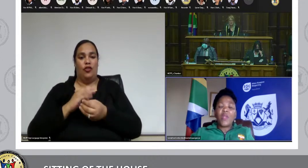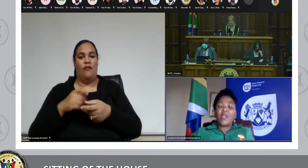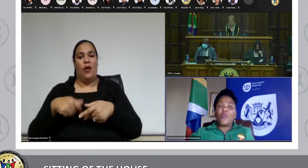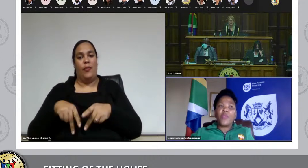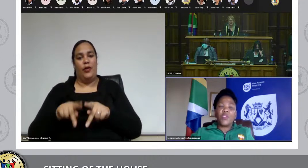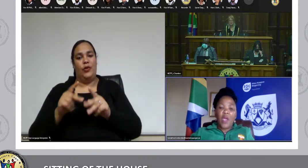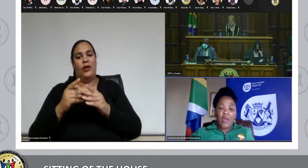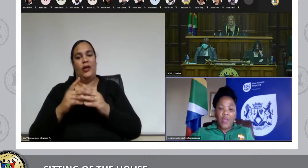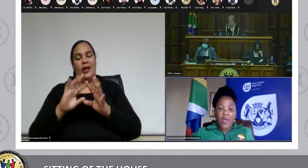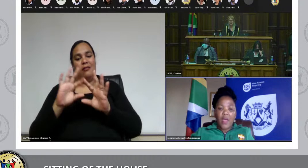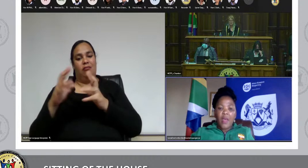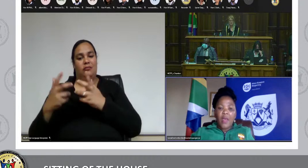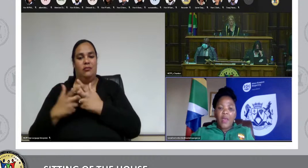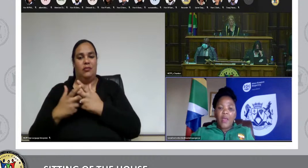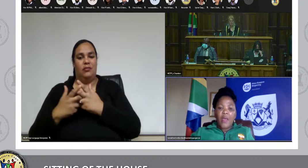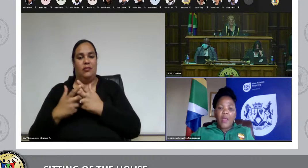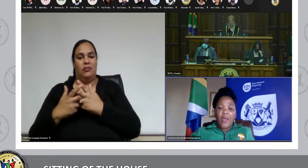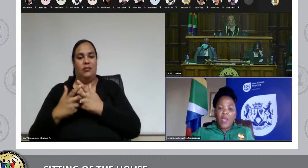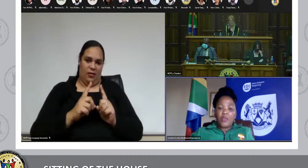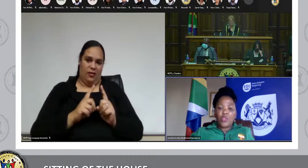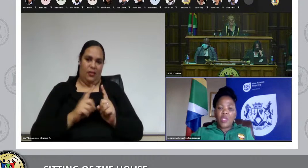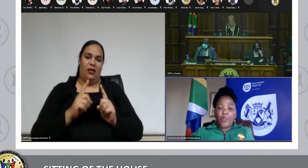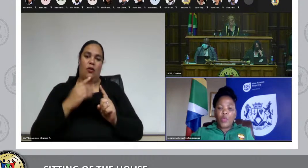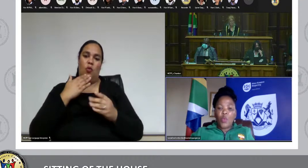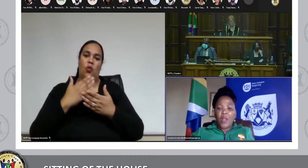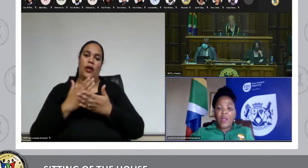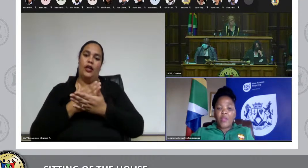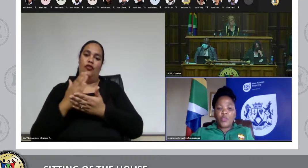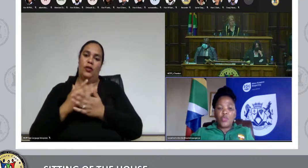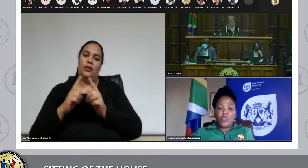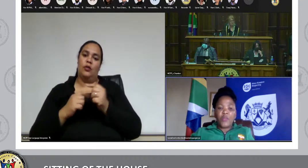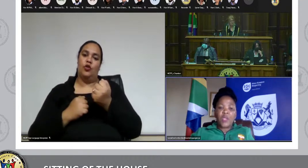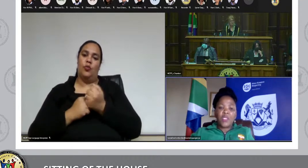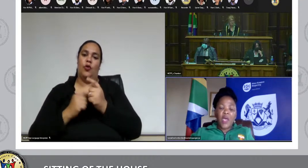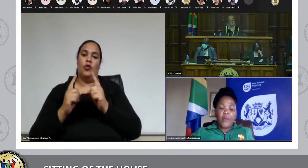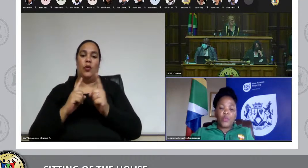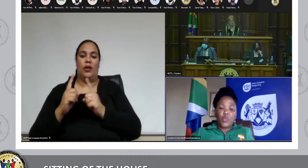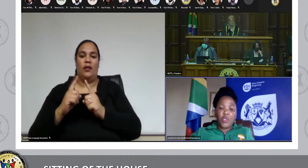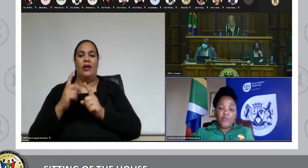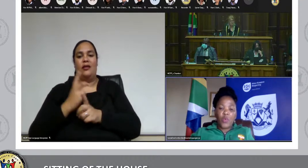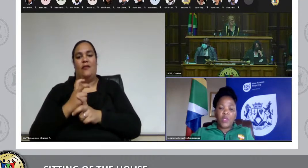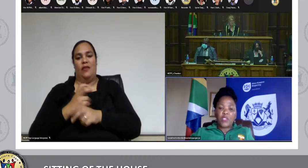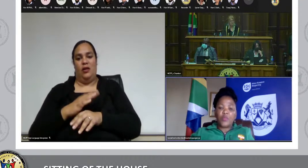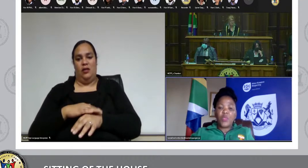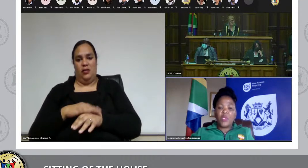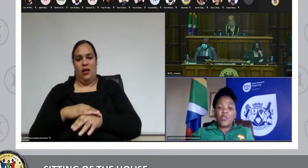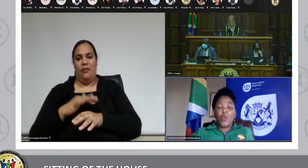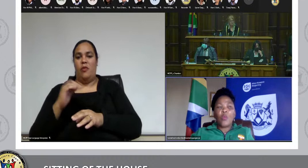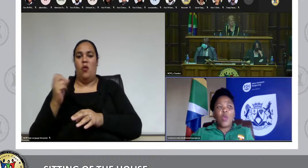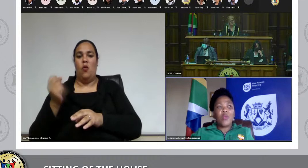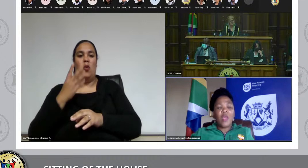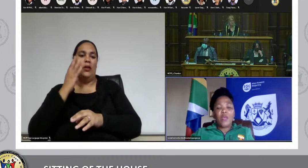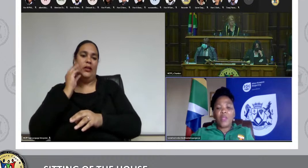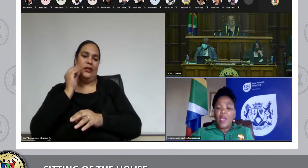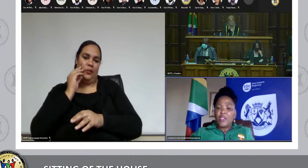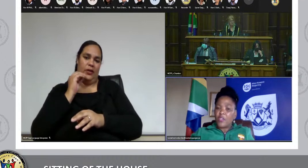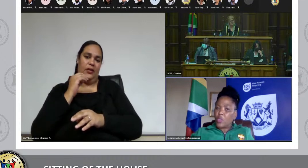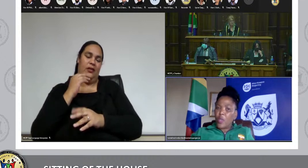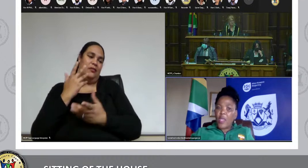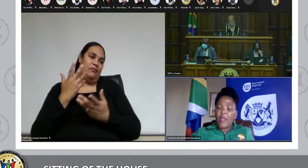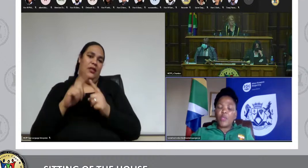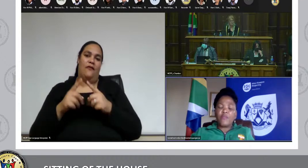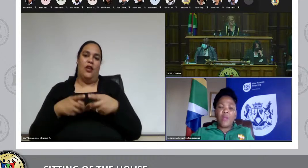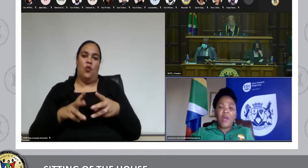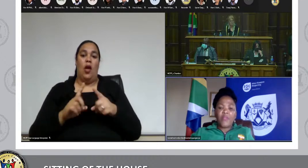to reconnect with each other, to share and to support one another through difficult times, which everyone has experienced in one way or another.